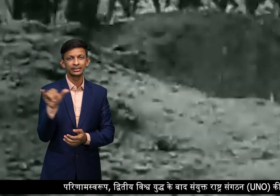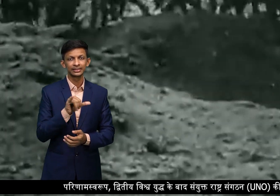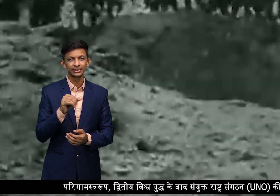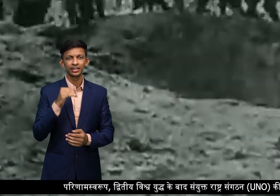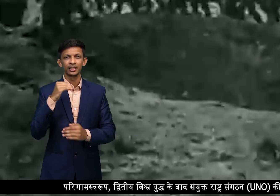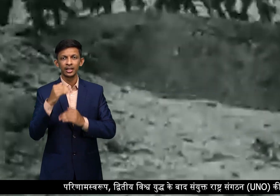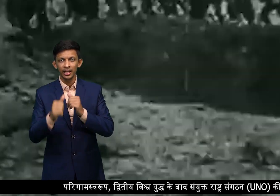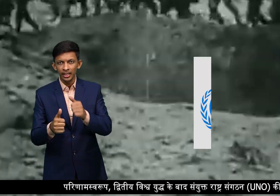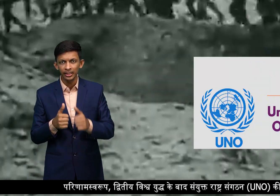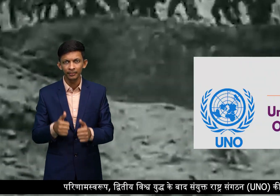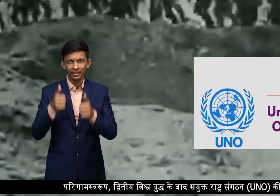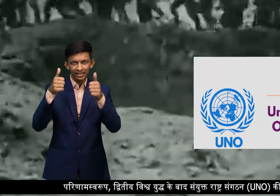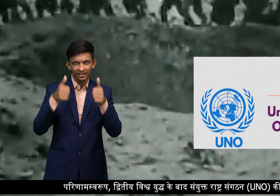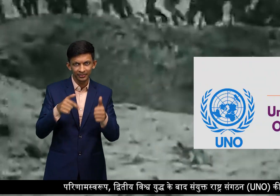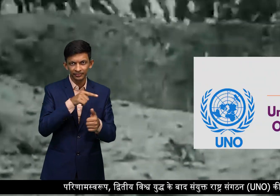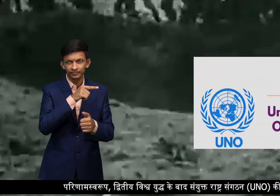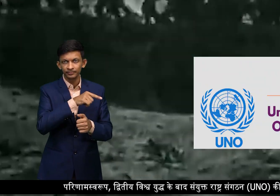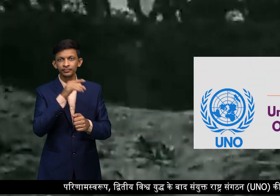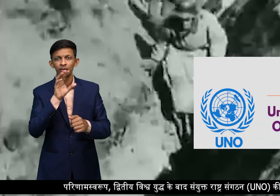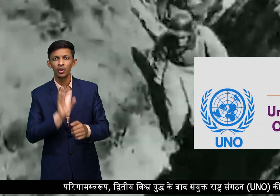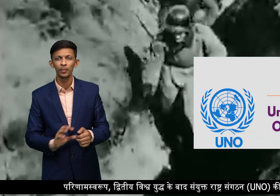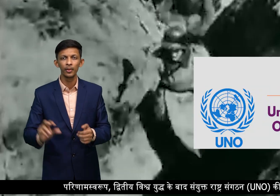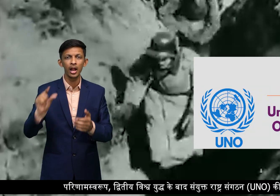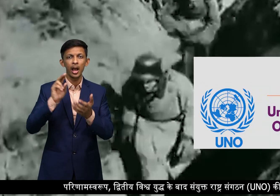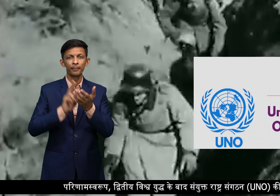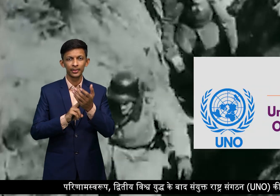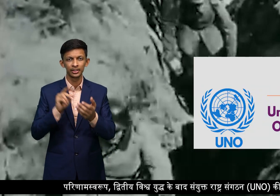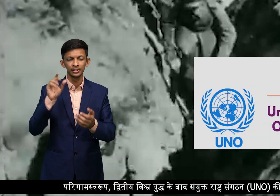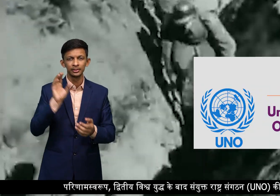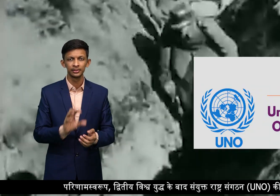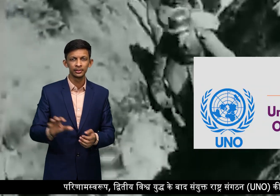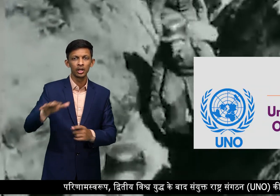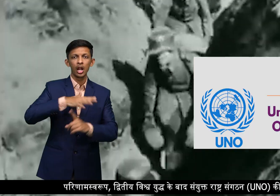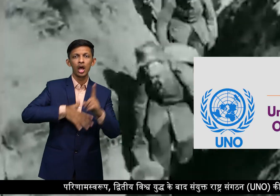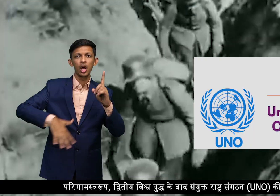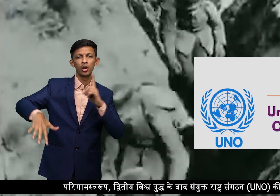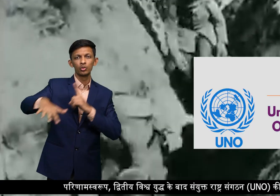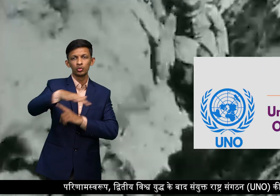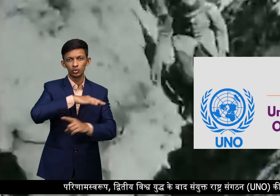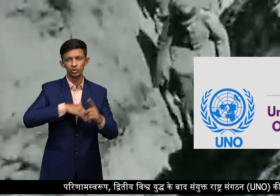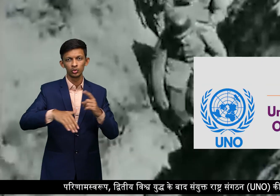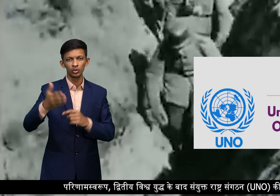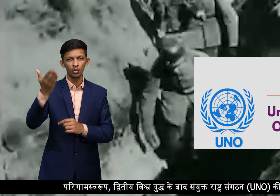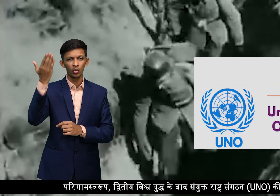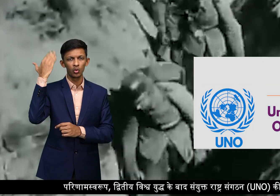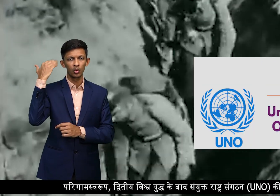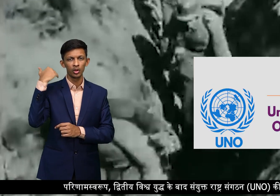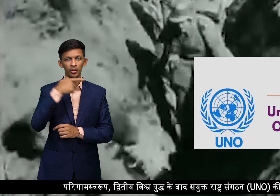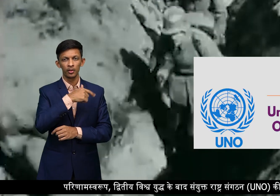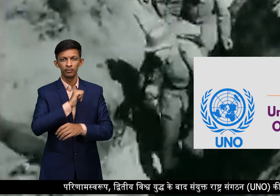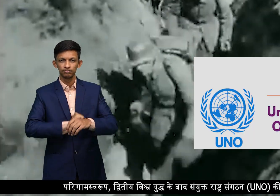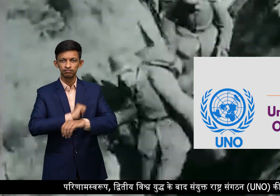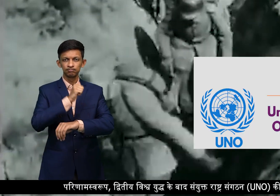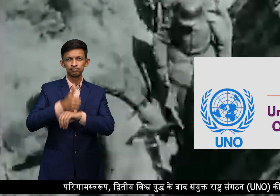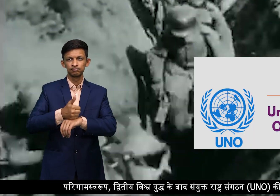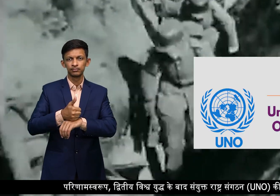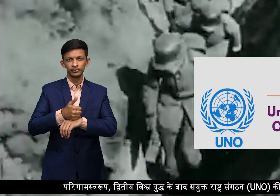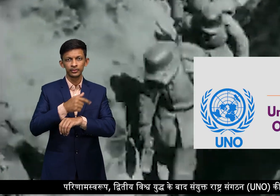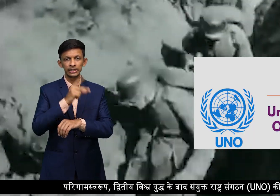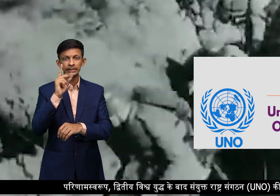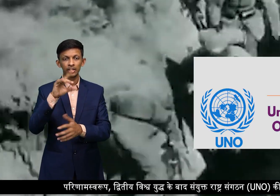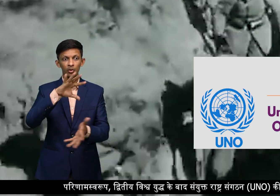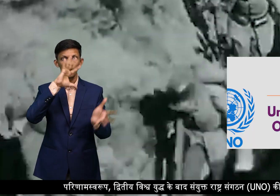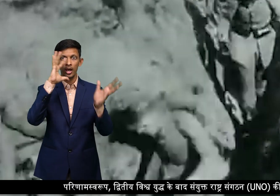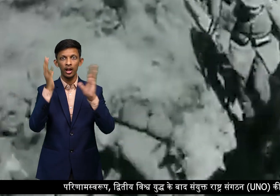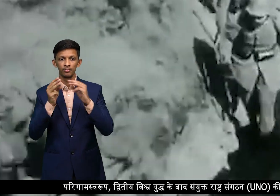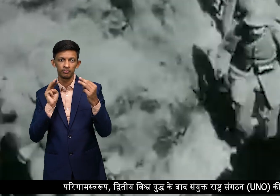As a result, the United Nations Organization, UNO, was established after the Second World